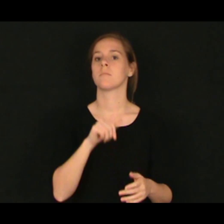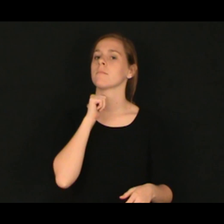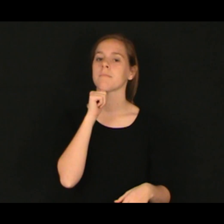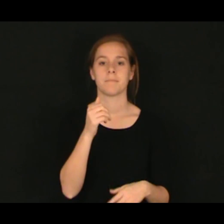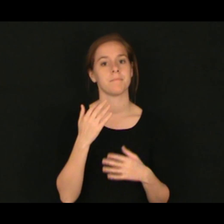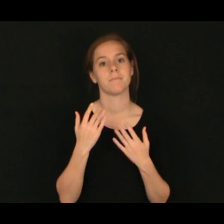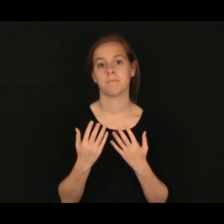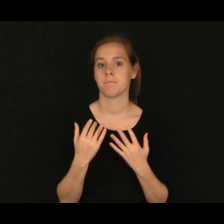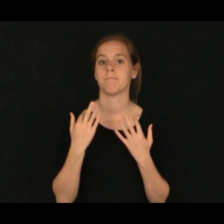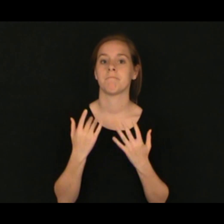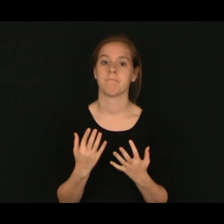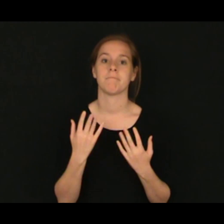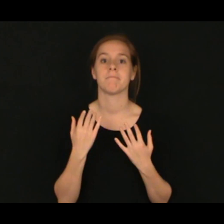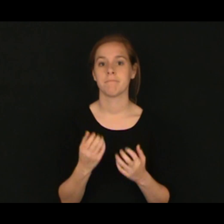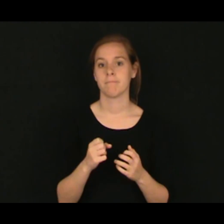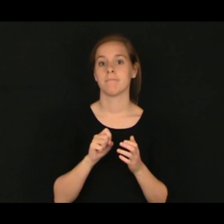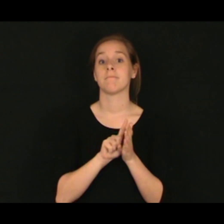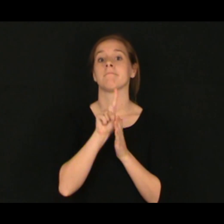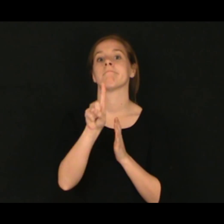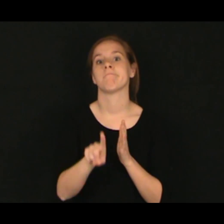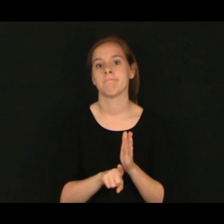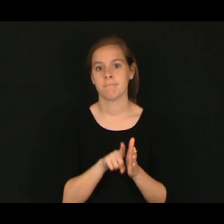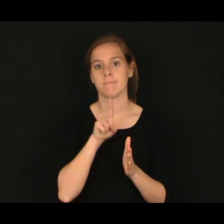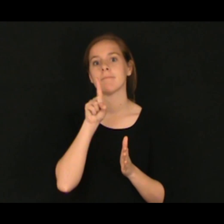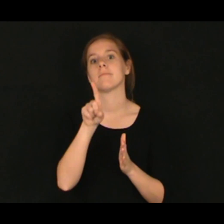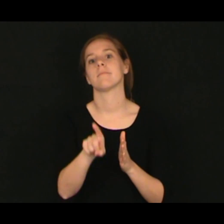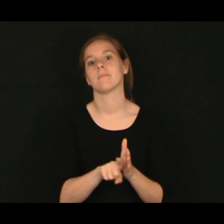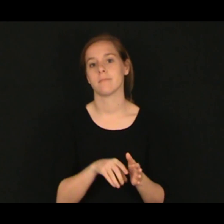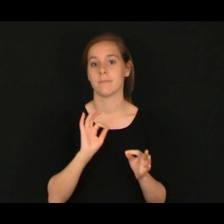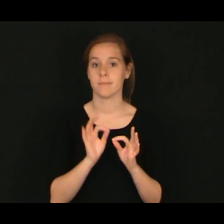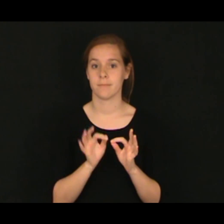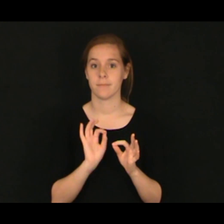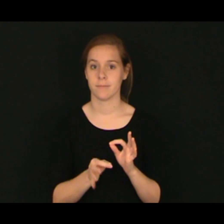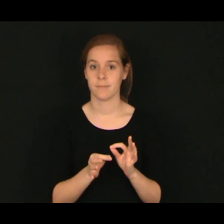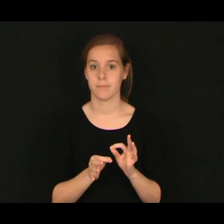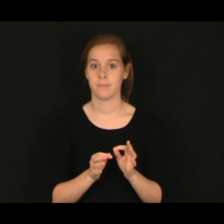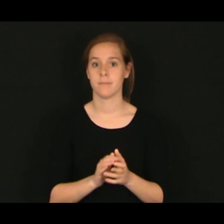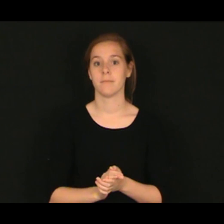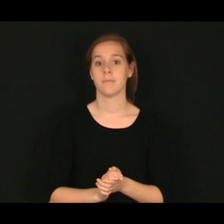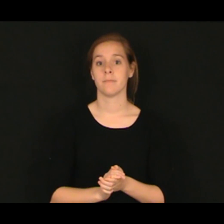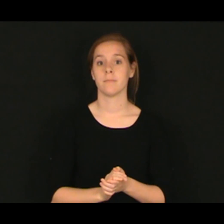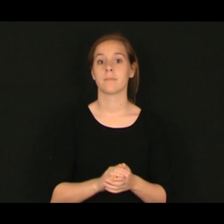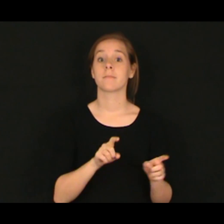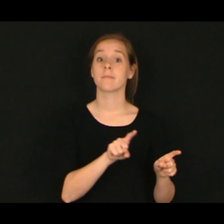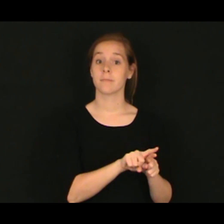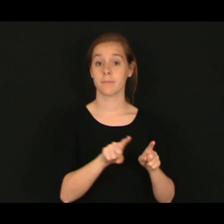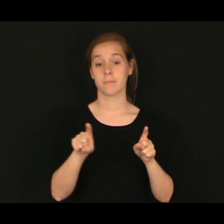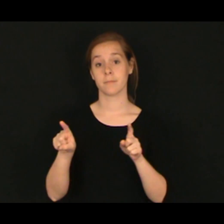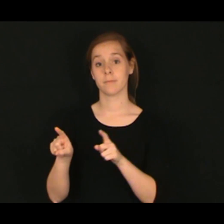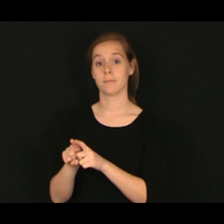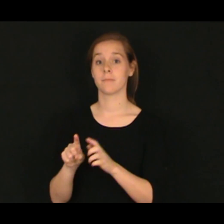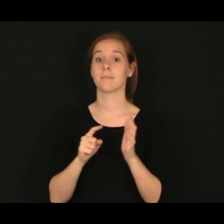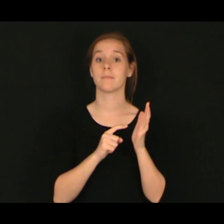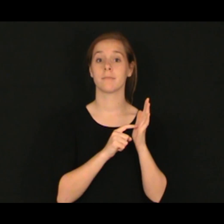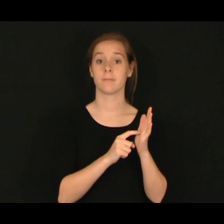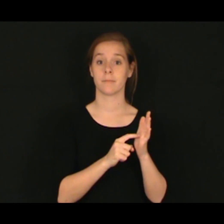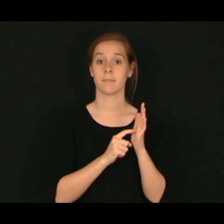I will help the process get started, not having to wait hours and hours for an interpreter. Also,